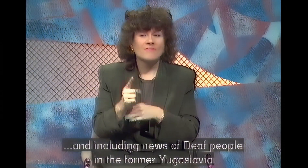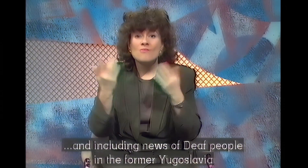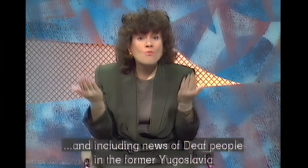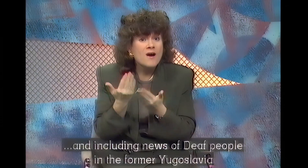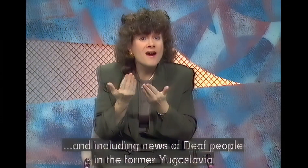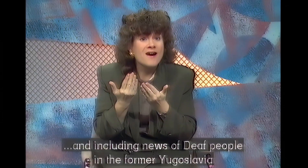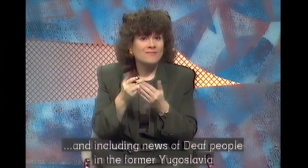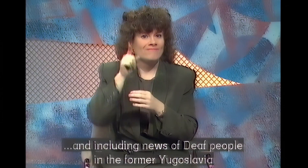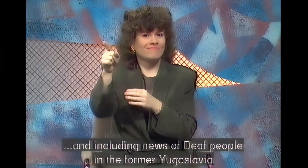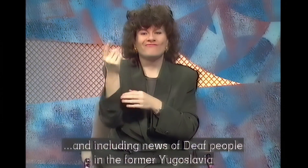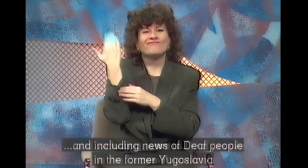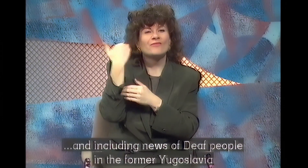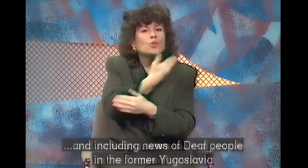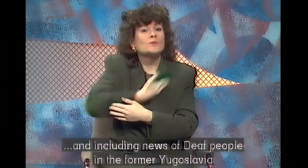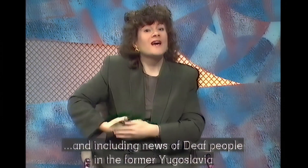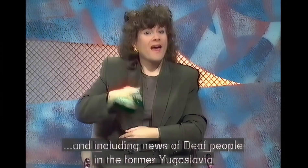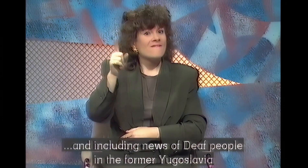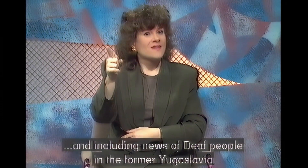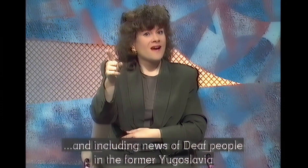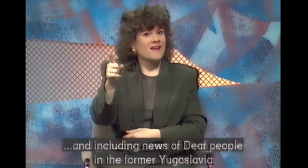deaf people in the former Yugoslavia.